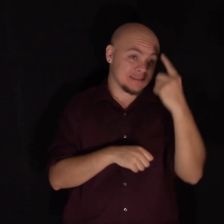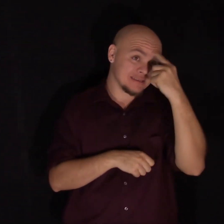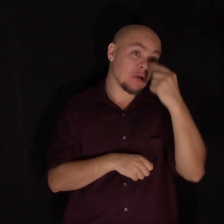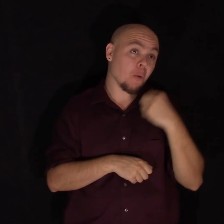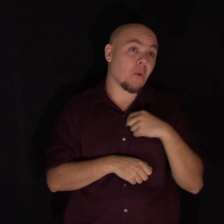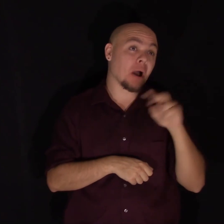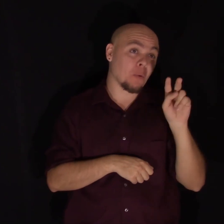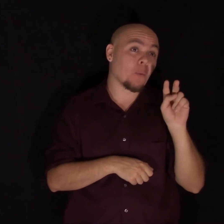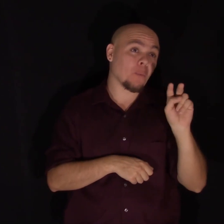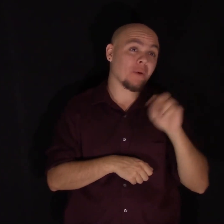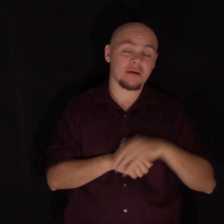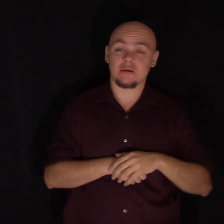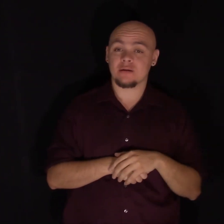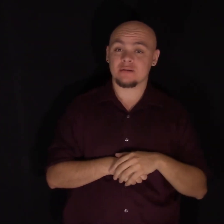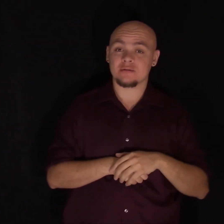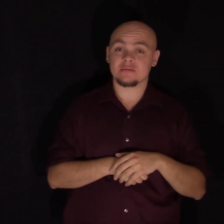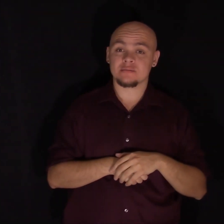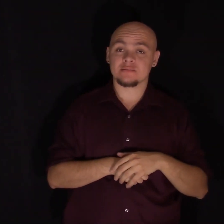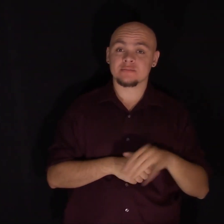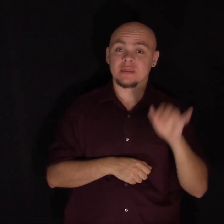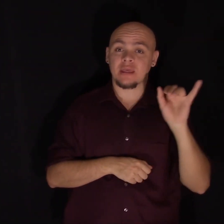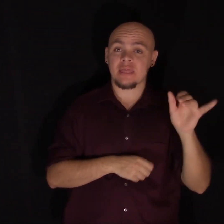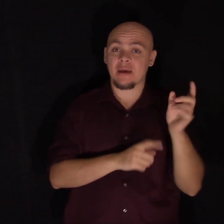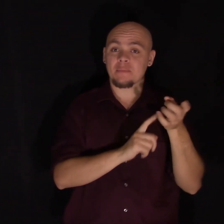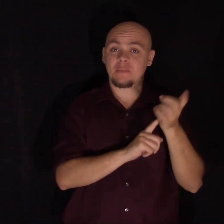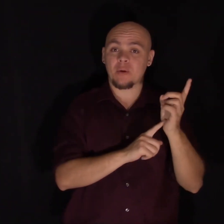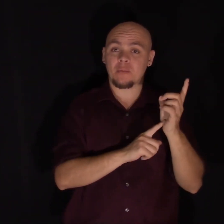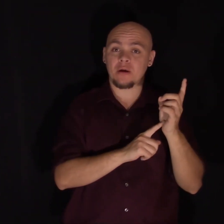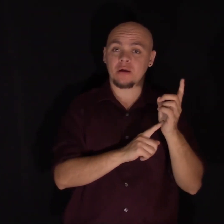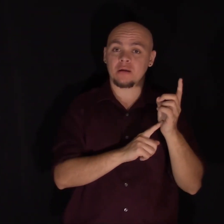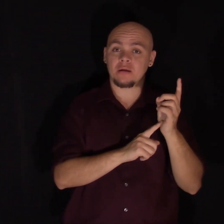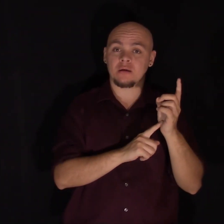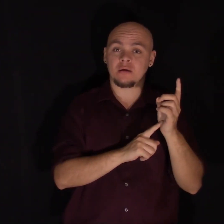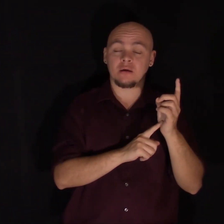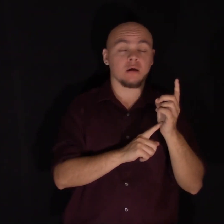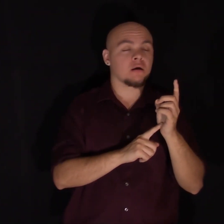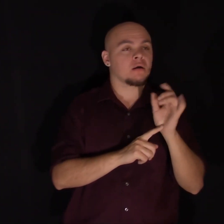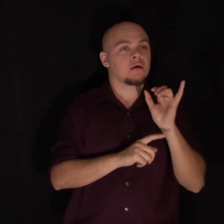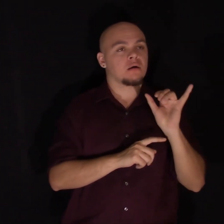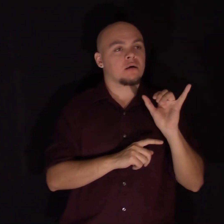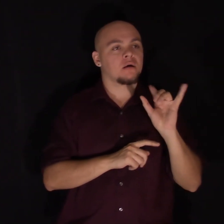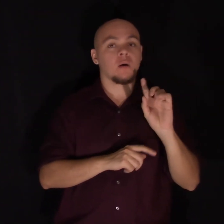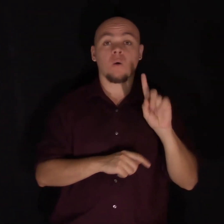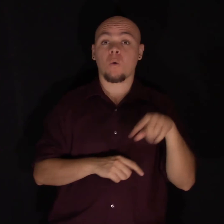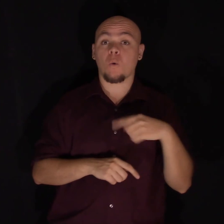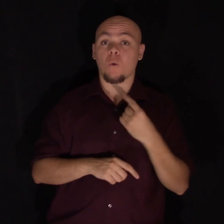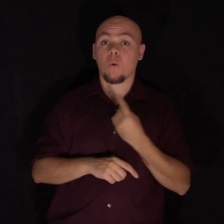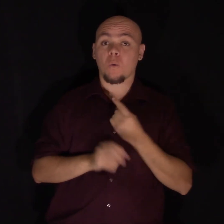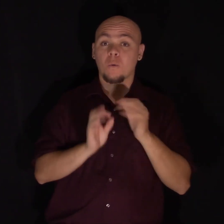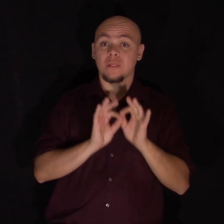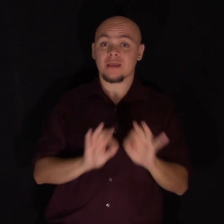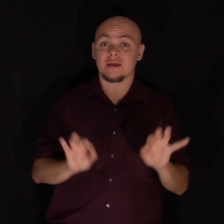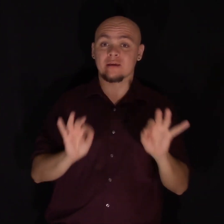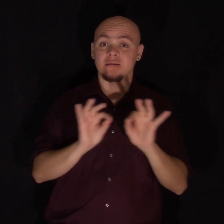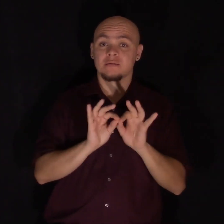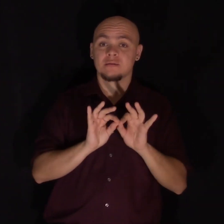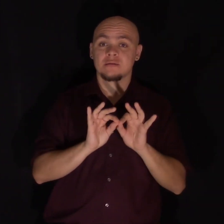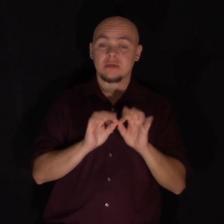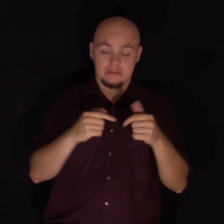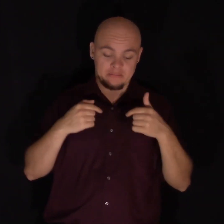I realized at that point, by connecting those 2 dots, that the only thing that matters in my life is being a great